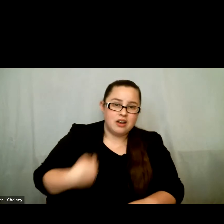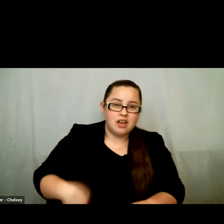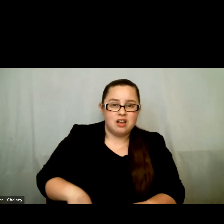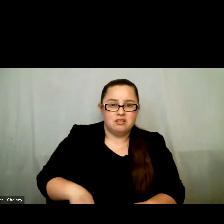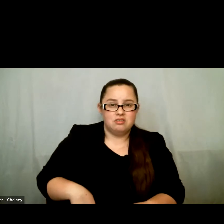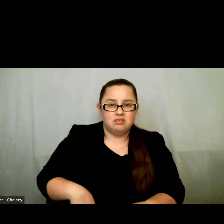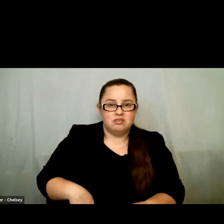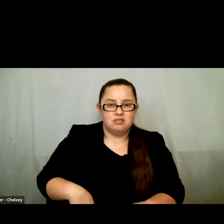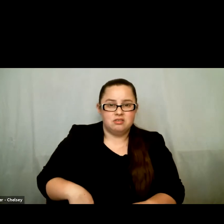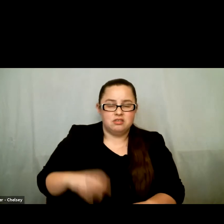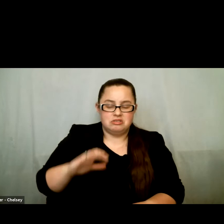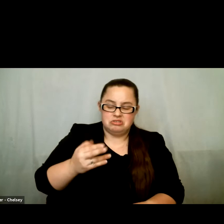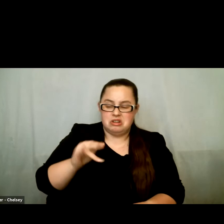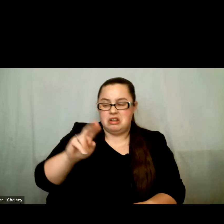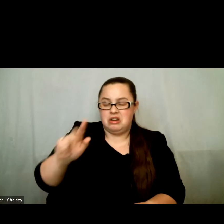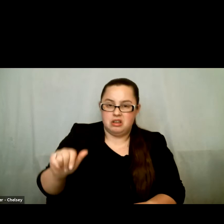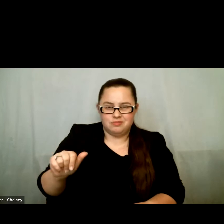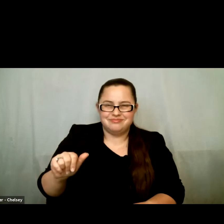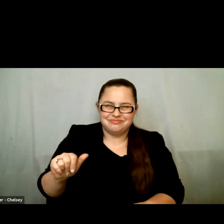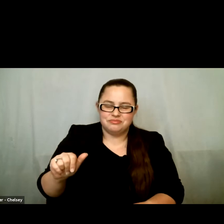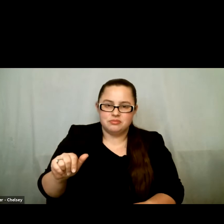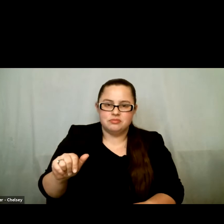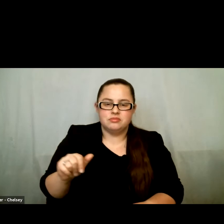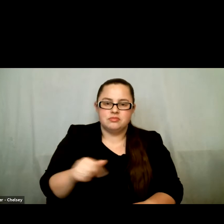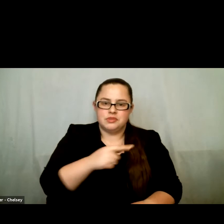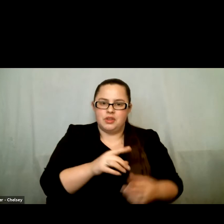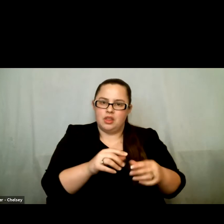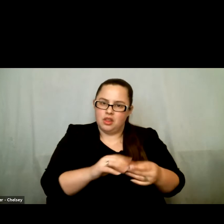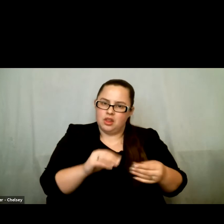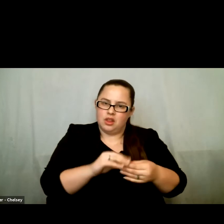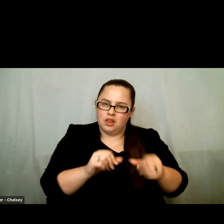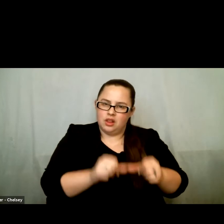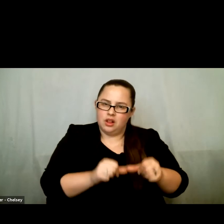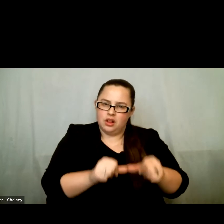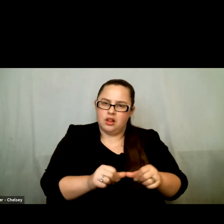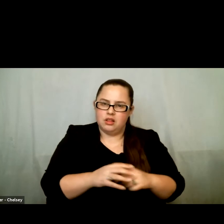And you're saying this month, okay? Does this